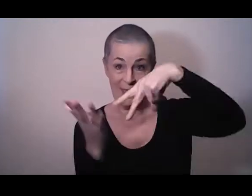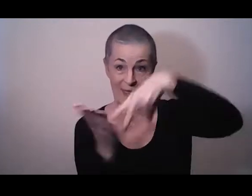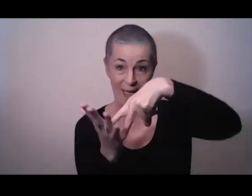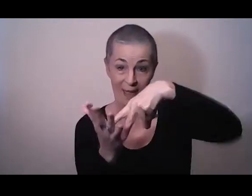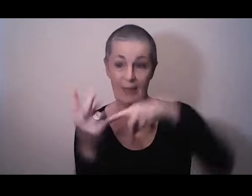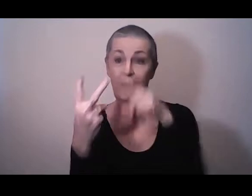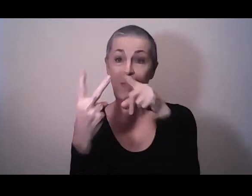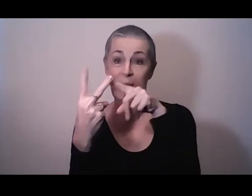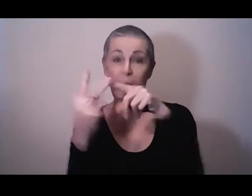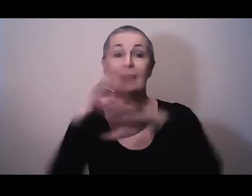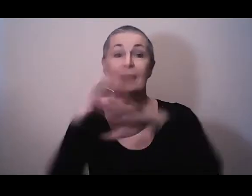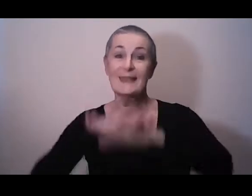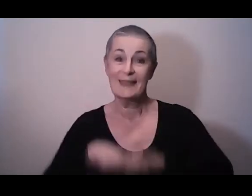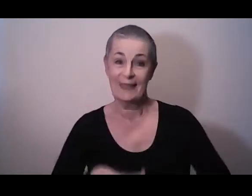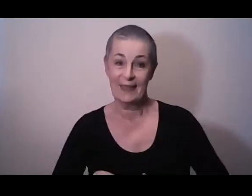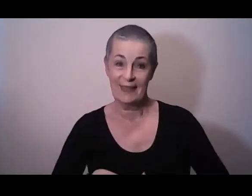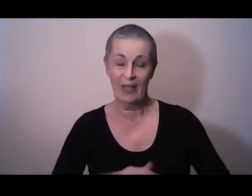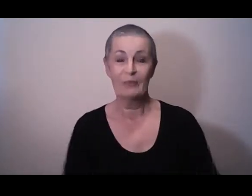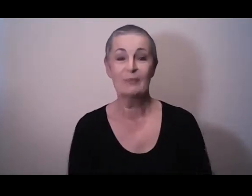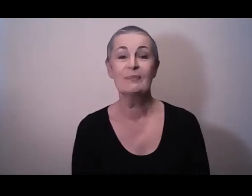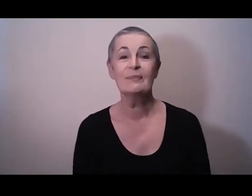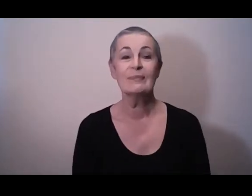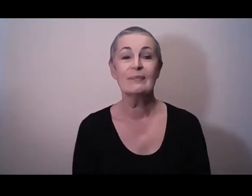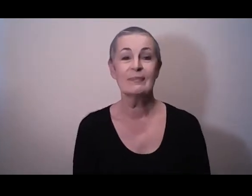So lifting up the ball.